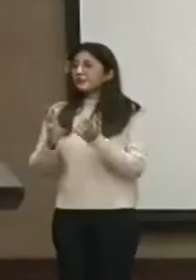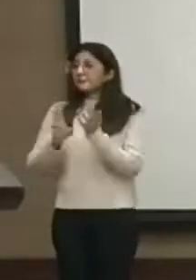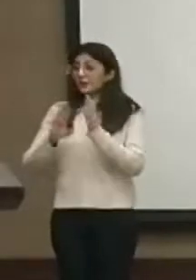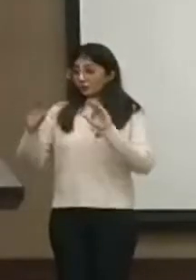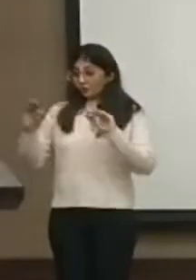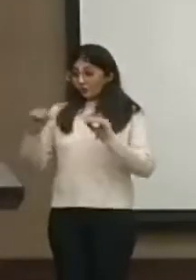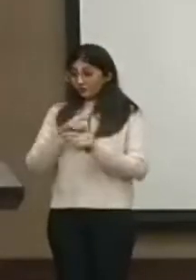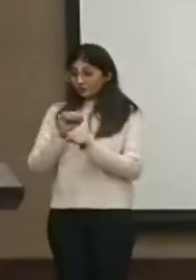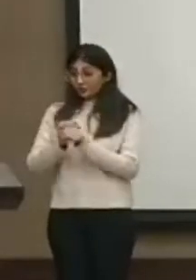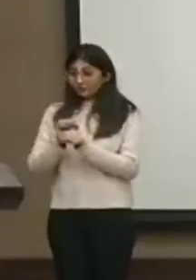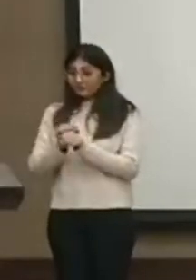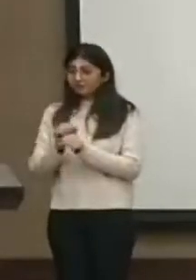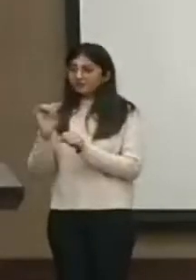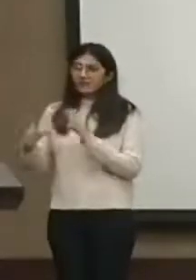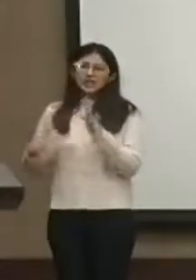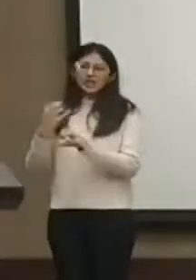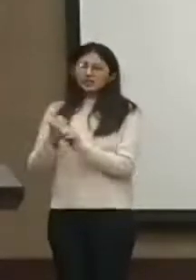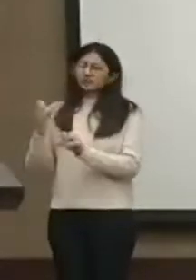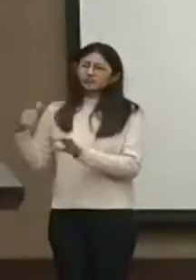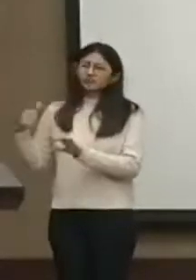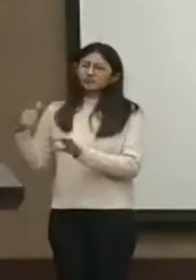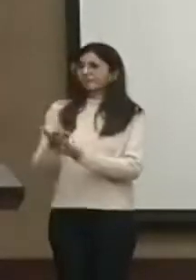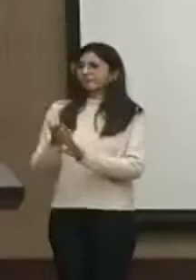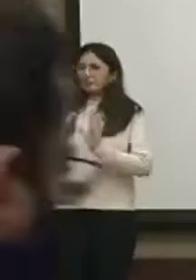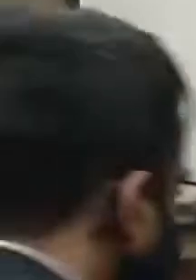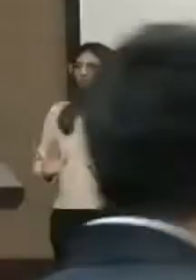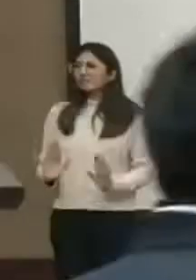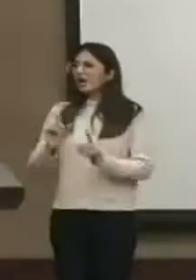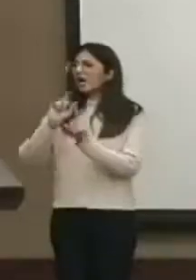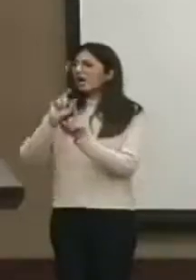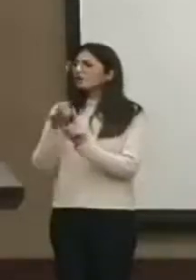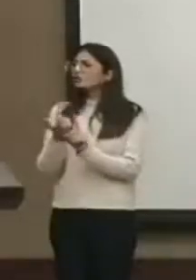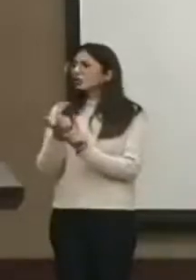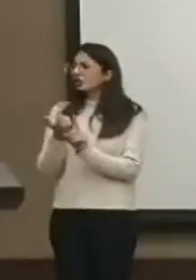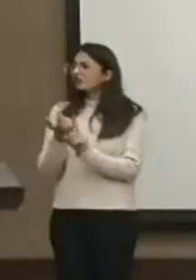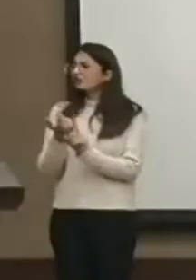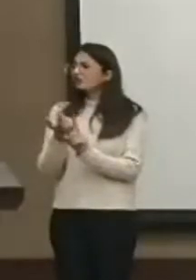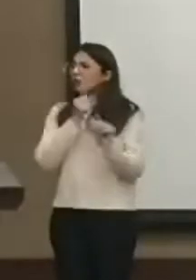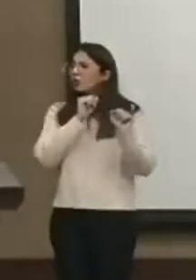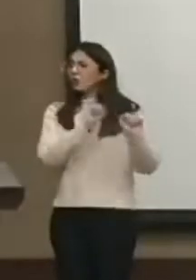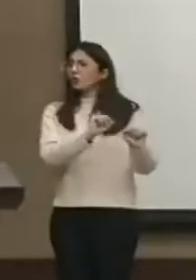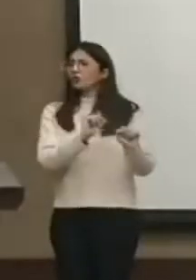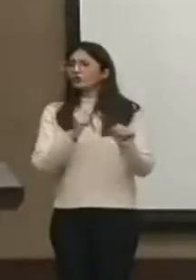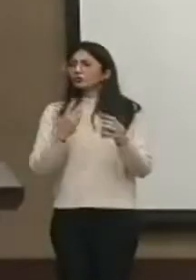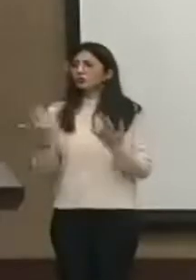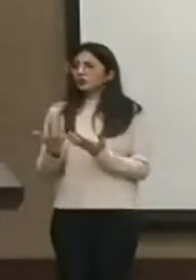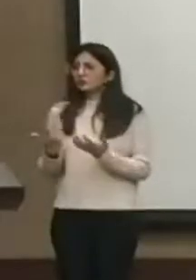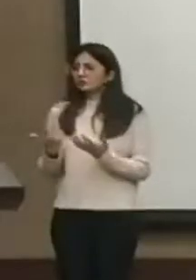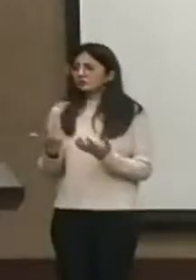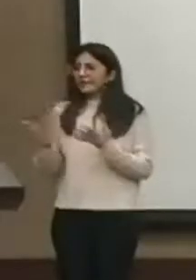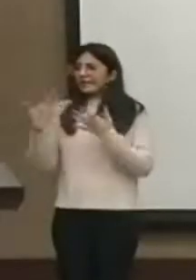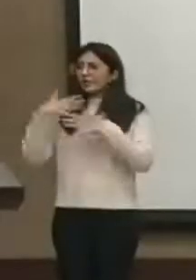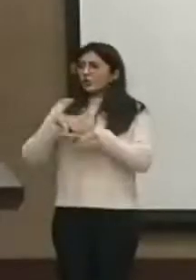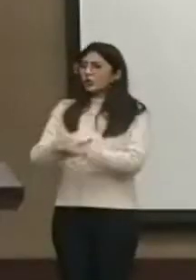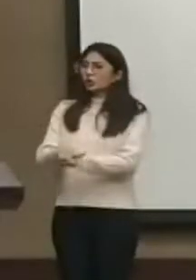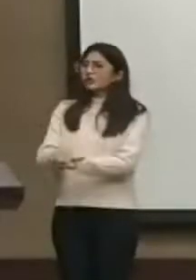Microsoft over the years has been having a culture, has developed a culture of